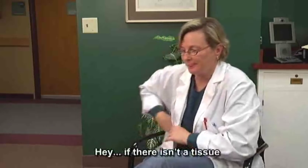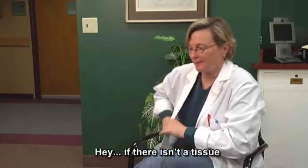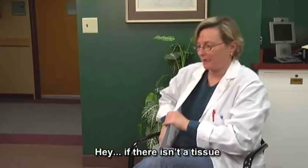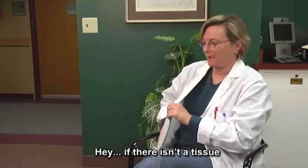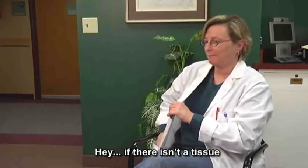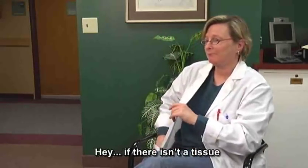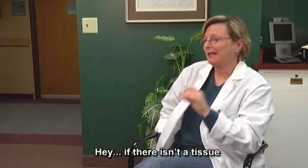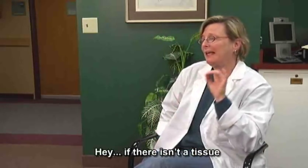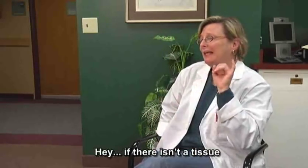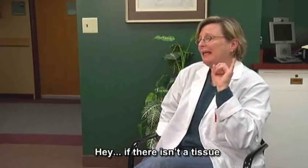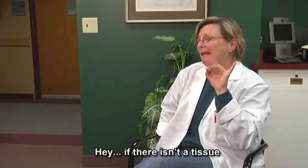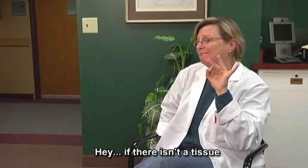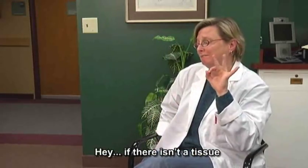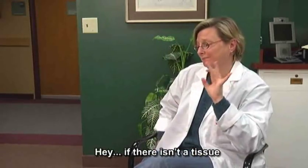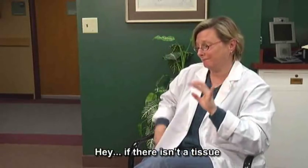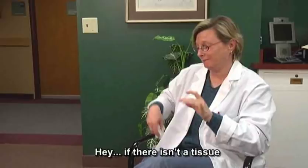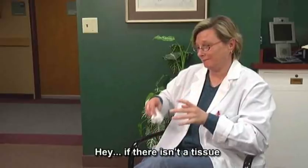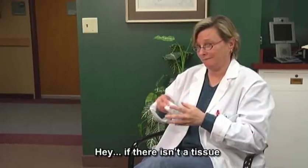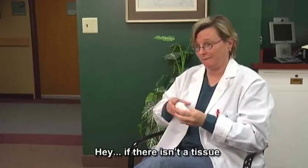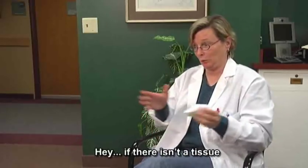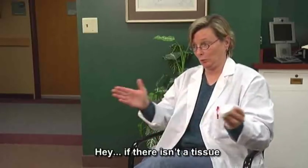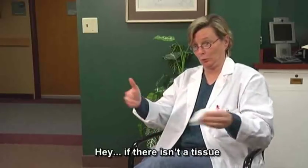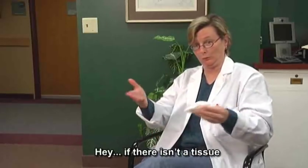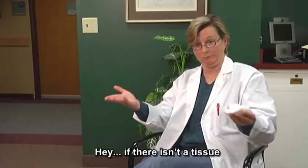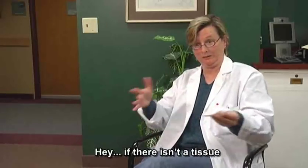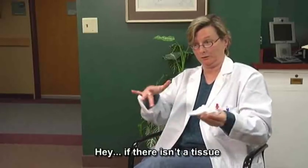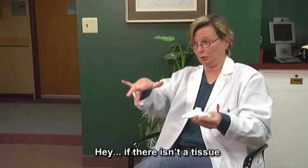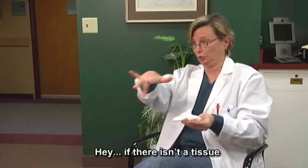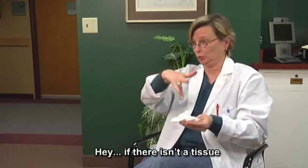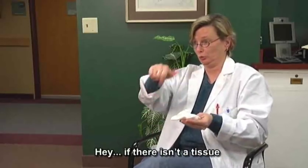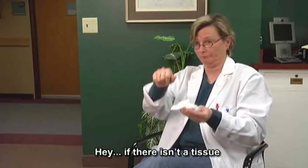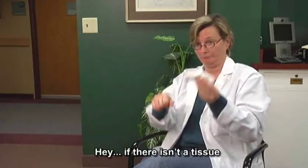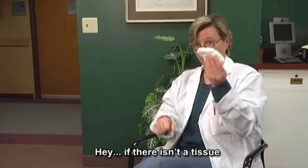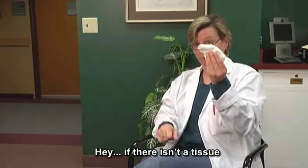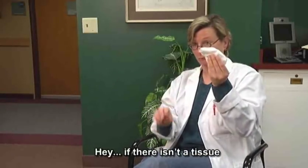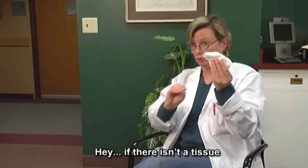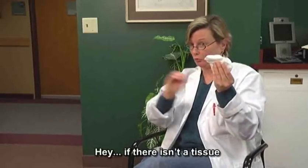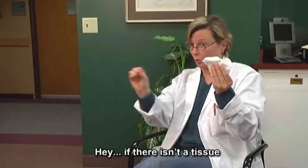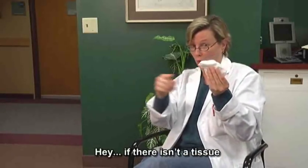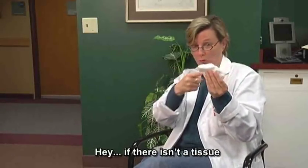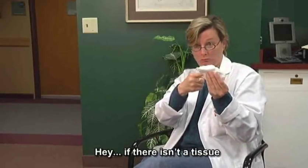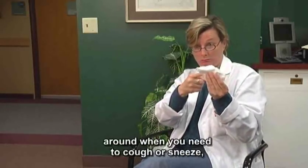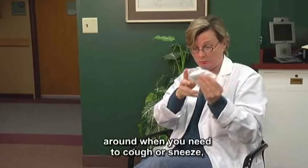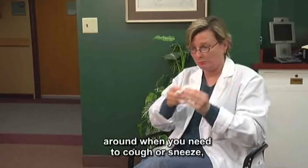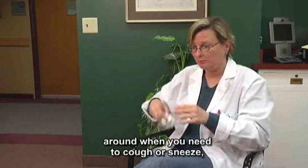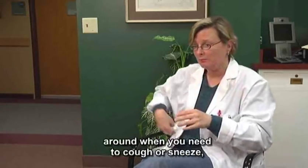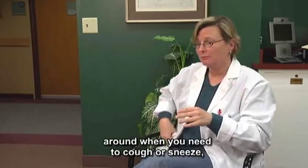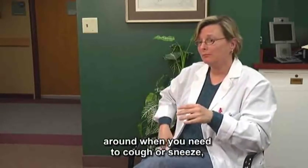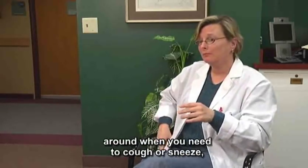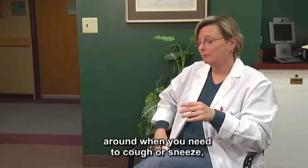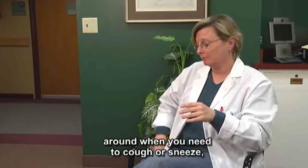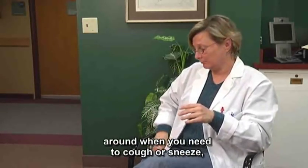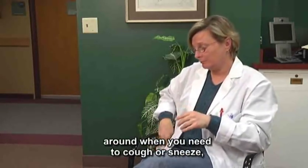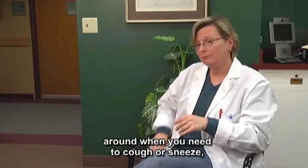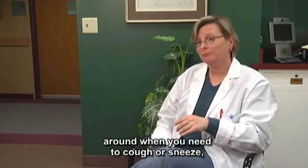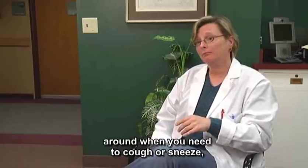hey if uh there isn't a tissue around when you need to cough